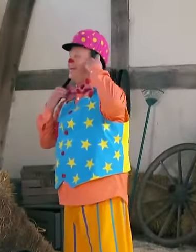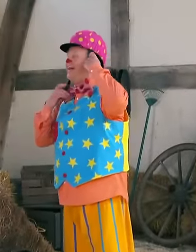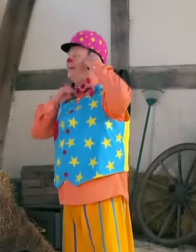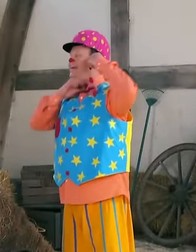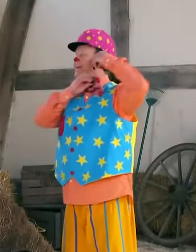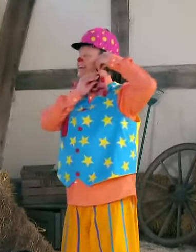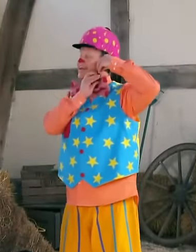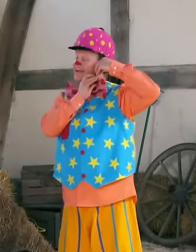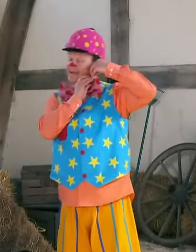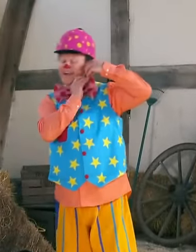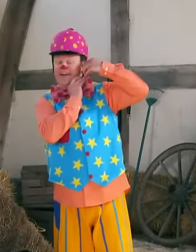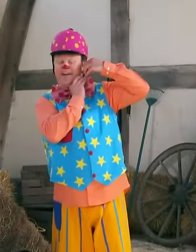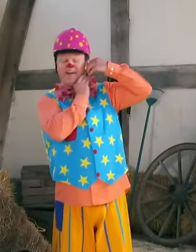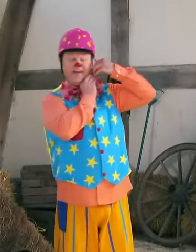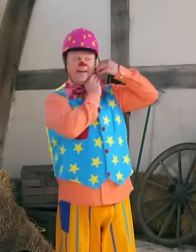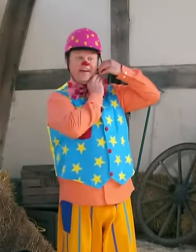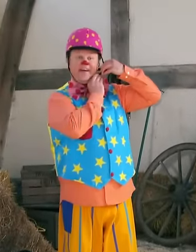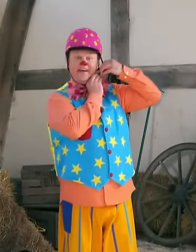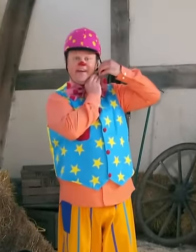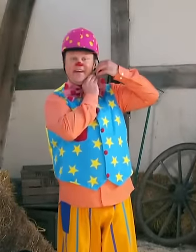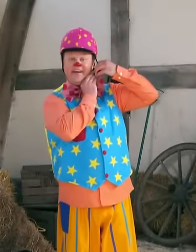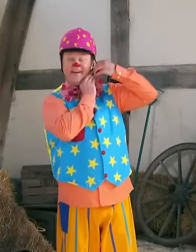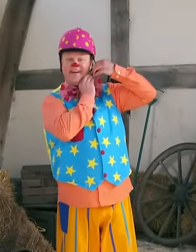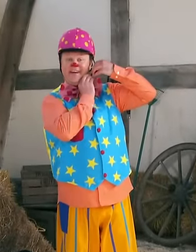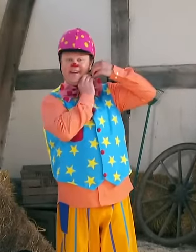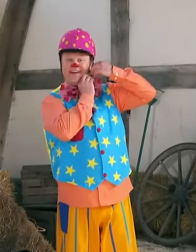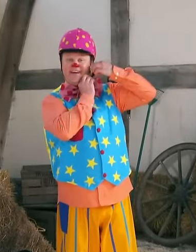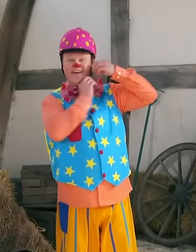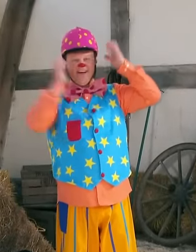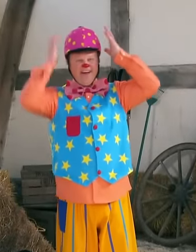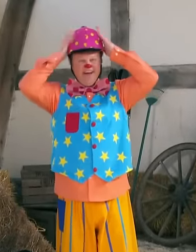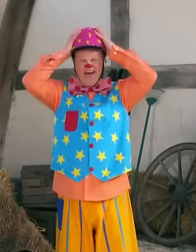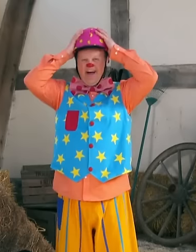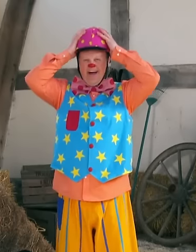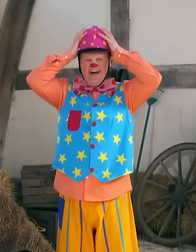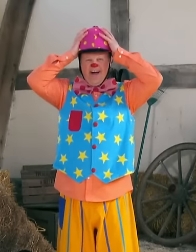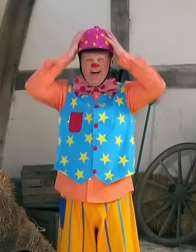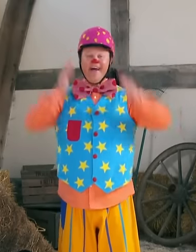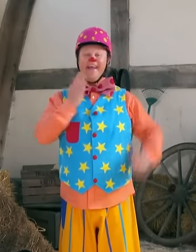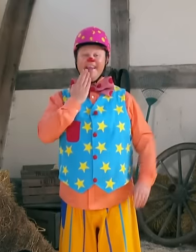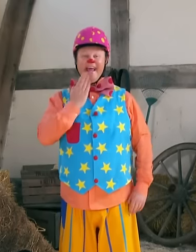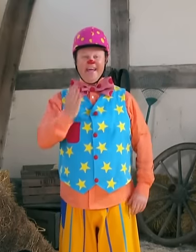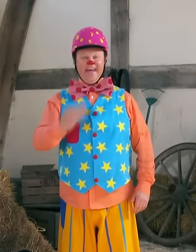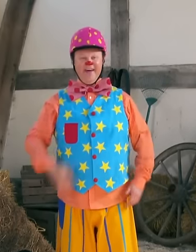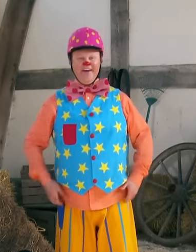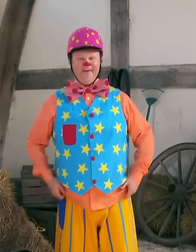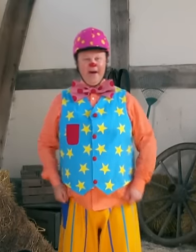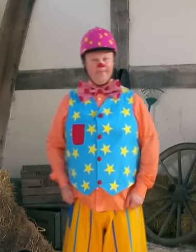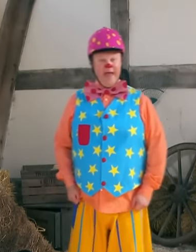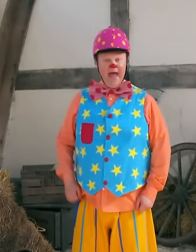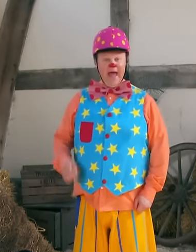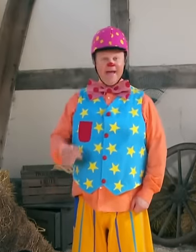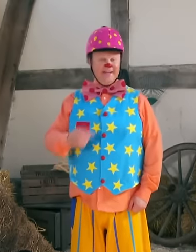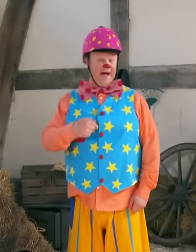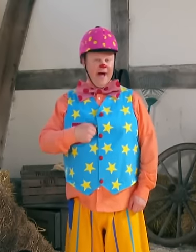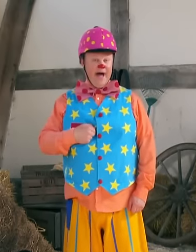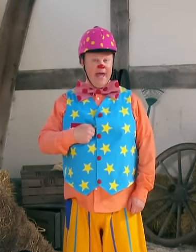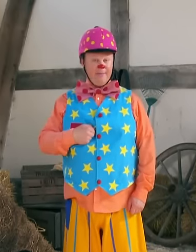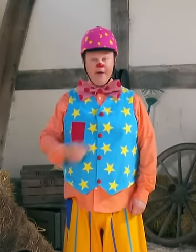Hello, Mr. Tumble. You look very smart. Thank you. And I'm